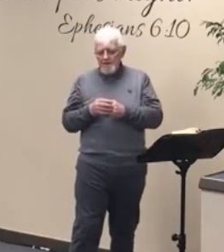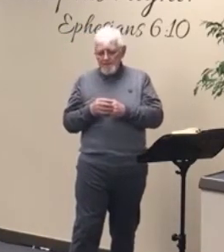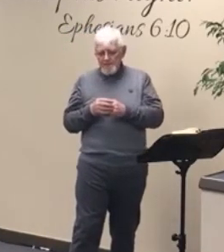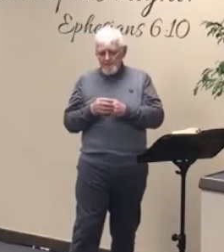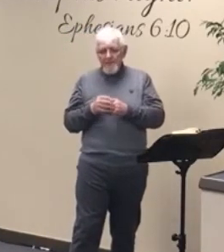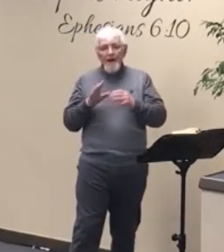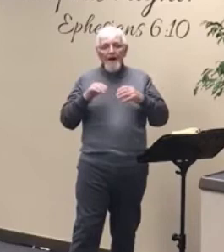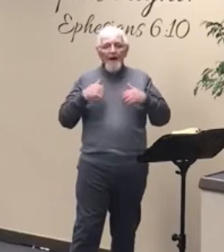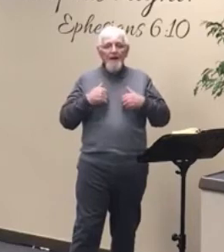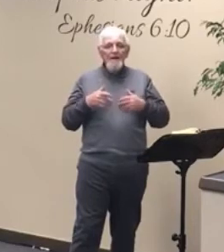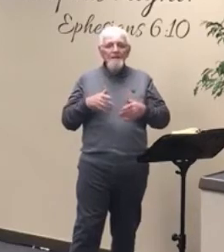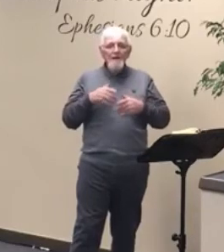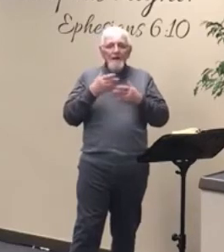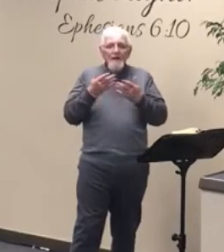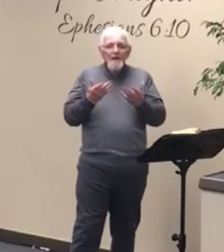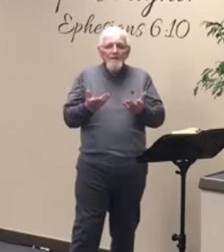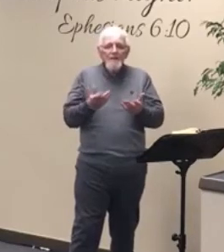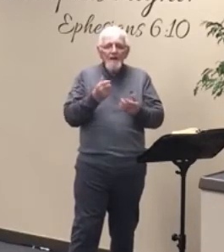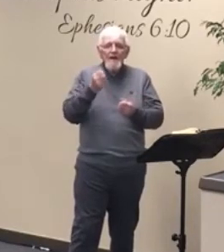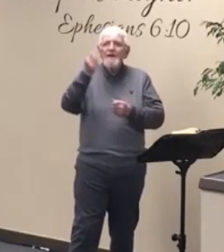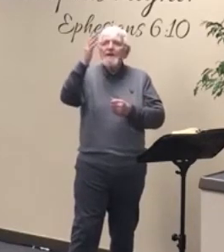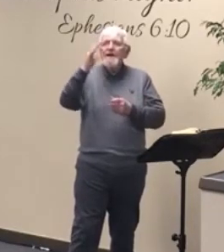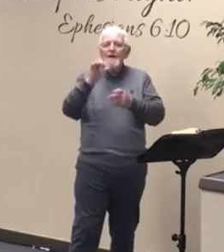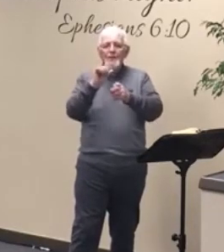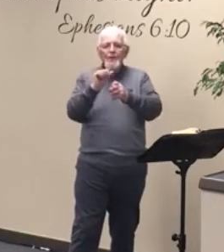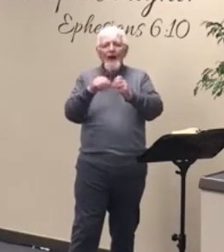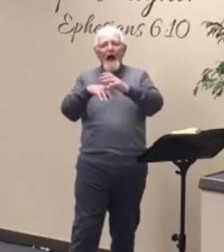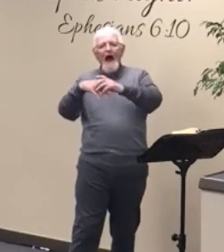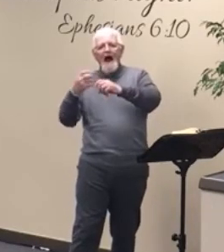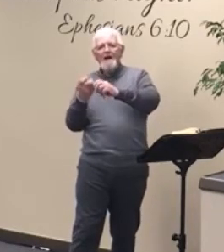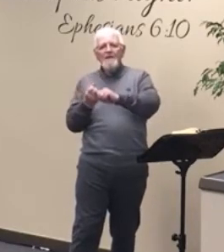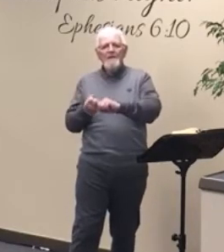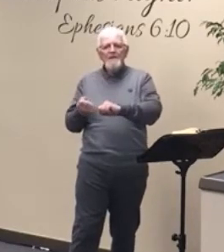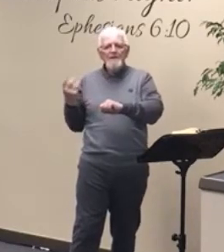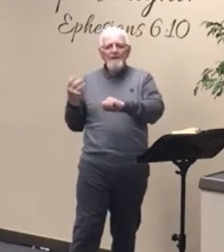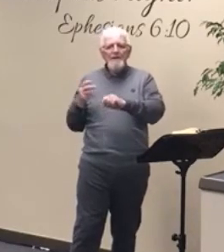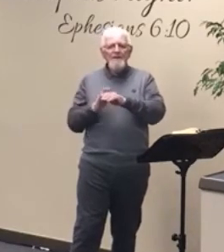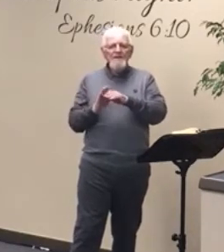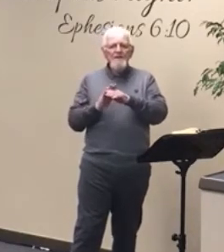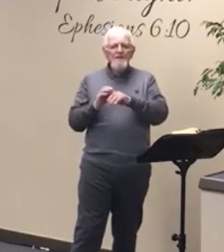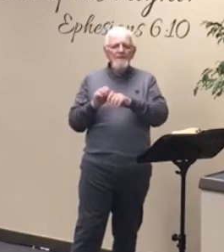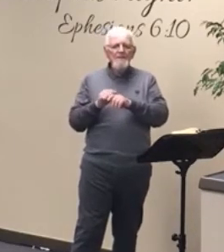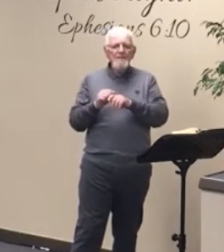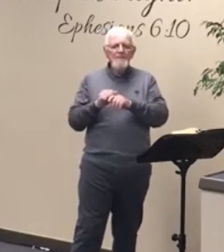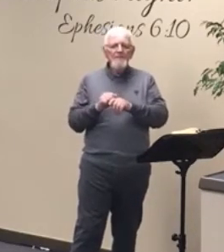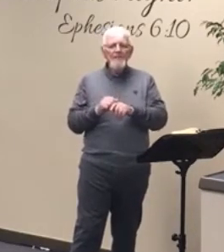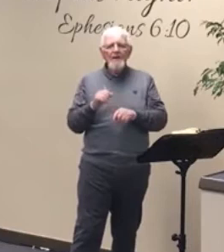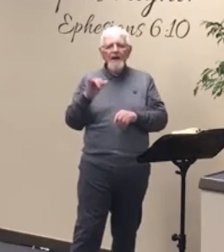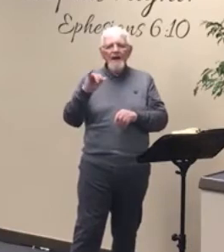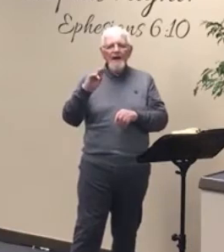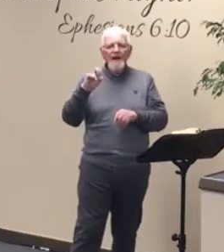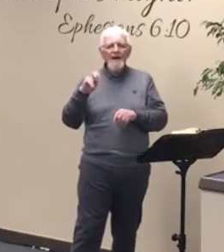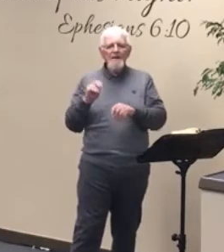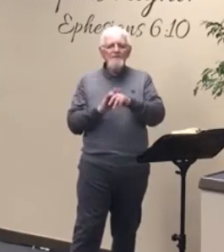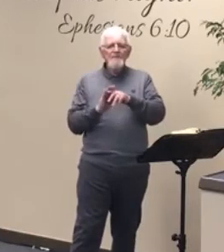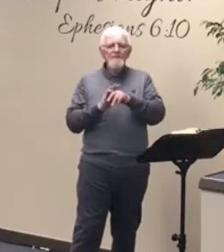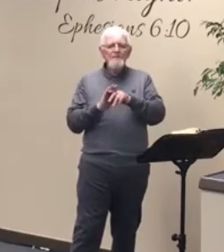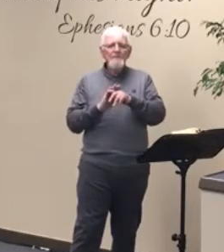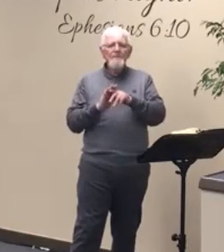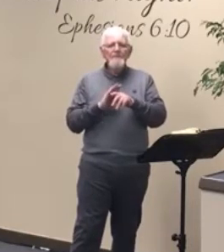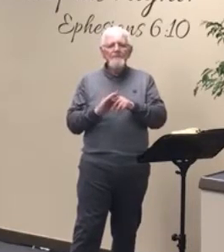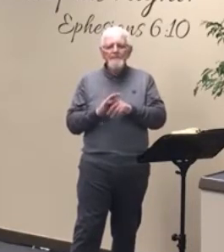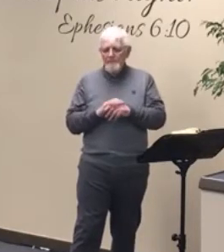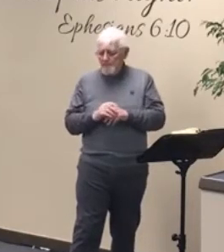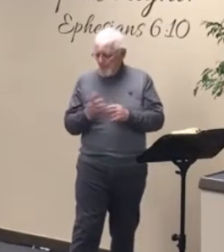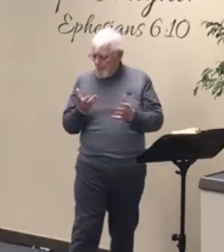have been humbled, and then the Lord worked something out of me and took the rough edges off, and iron sharpeneth iron. Do you know what kind of iron sharpens